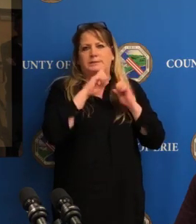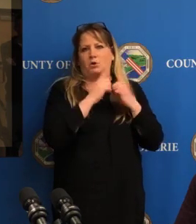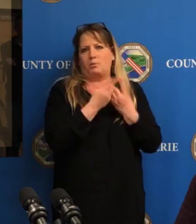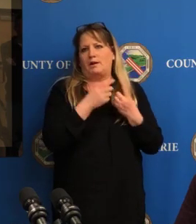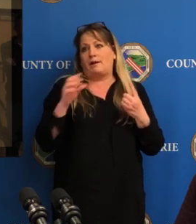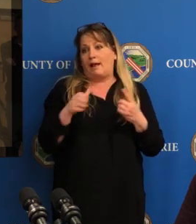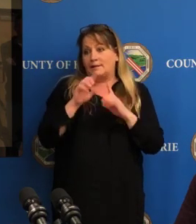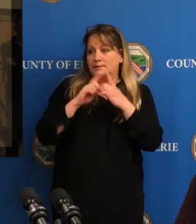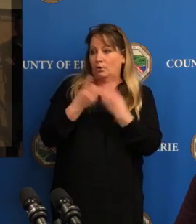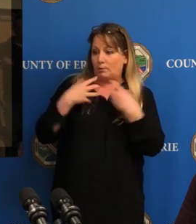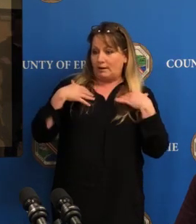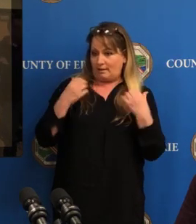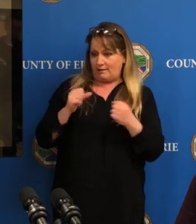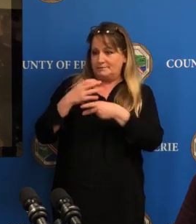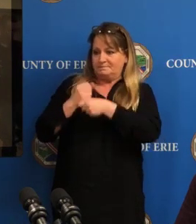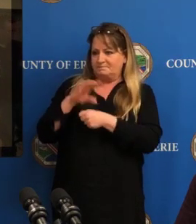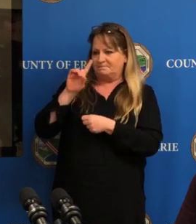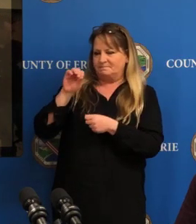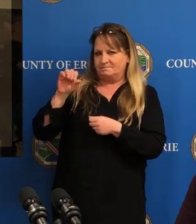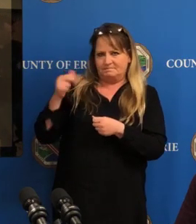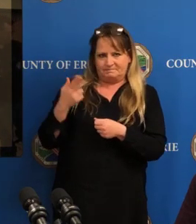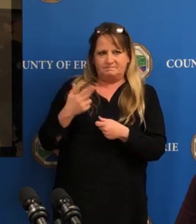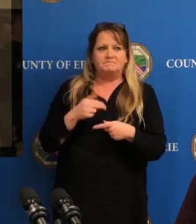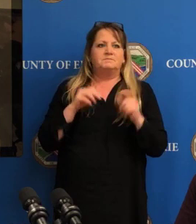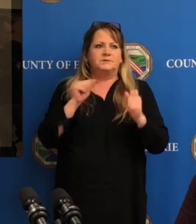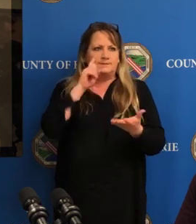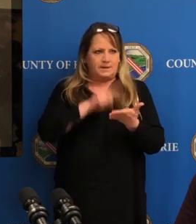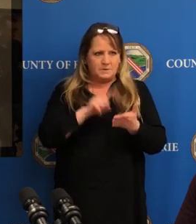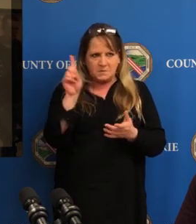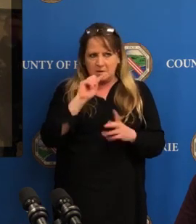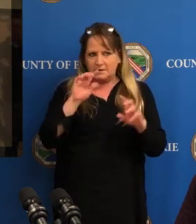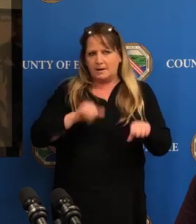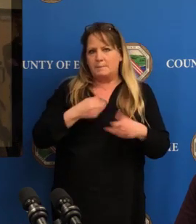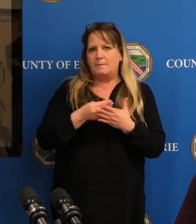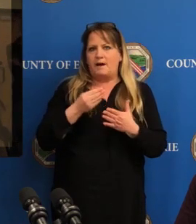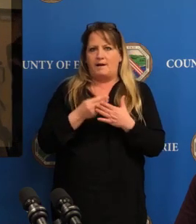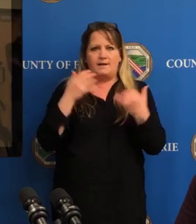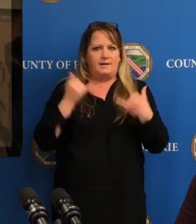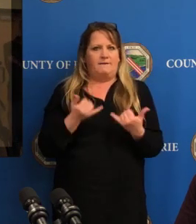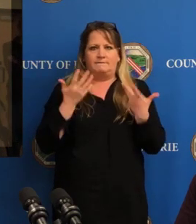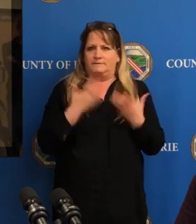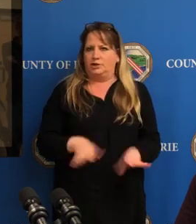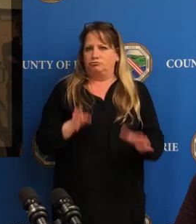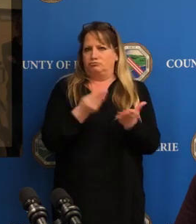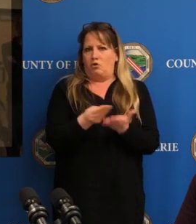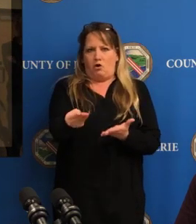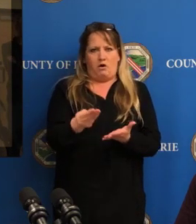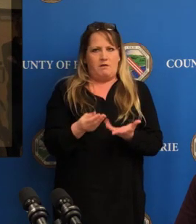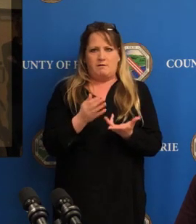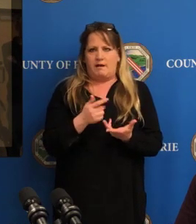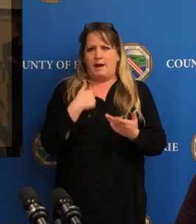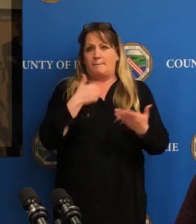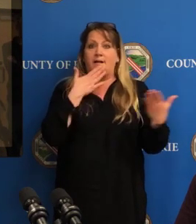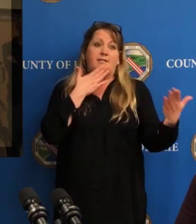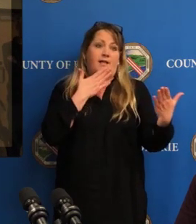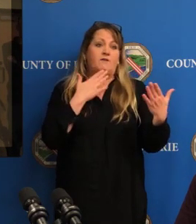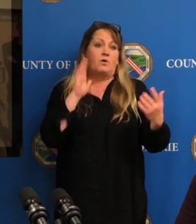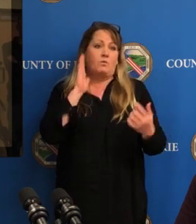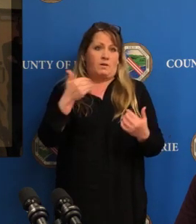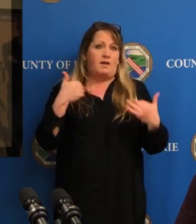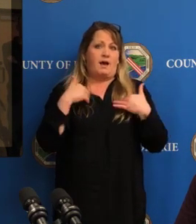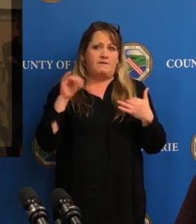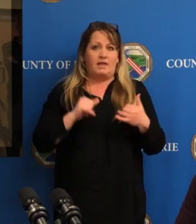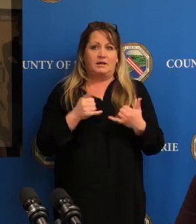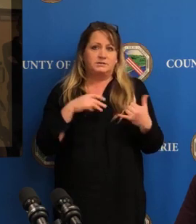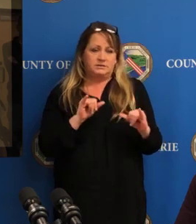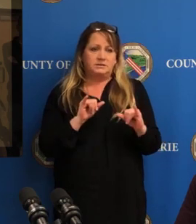others who were able to identify these and procure them. We now have them locked in, and I'm very grateful that we will have these, but it's still